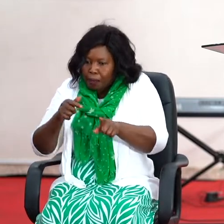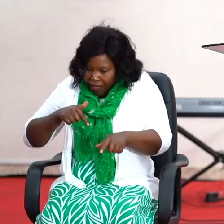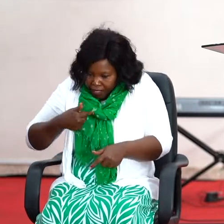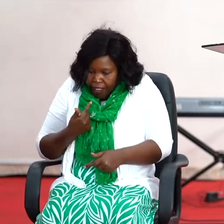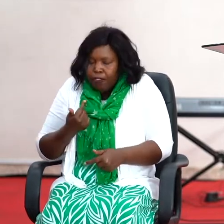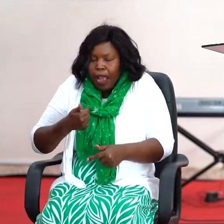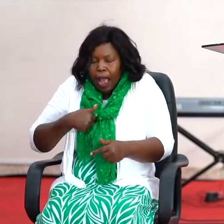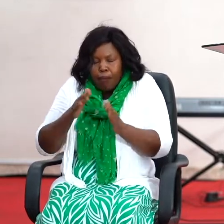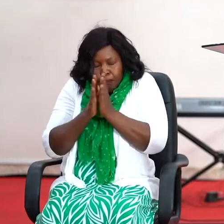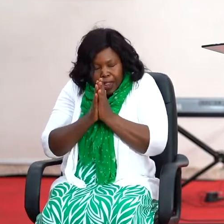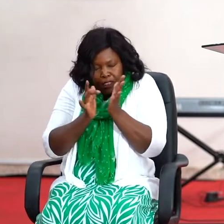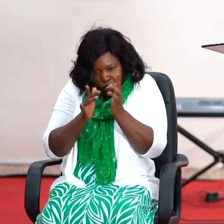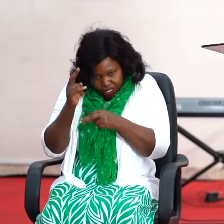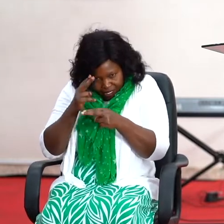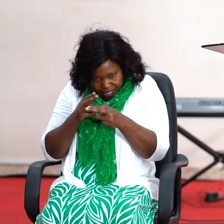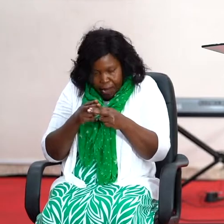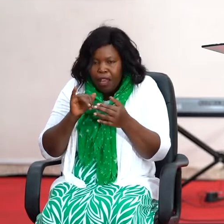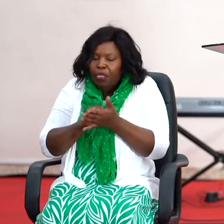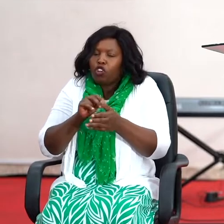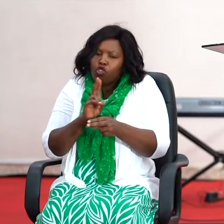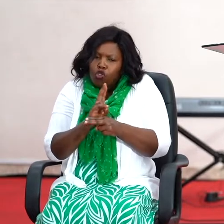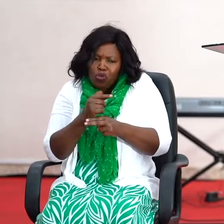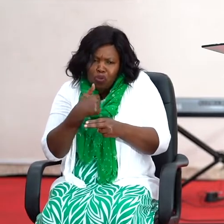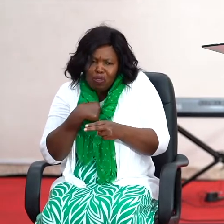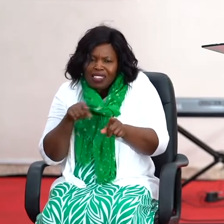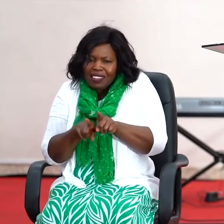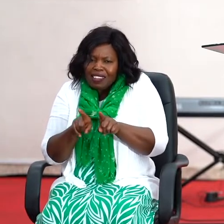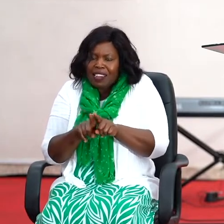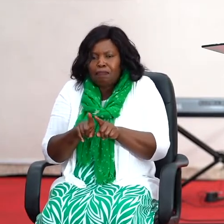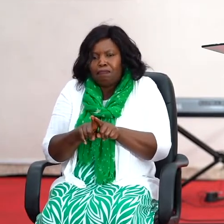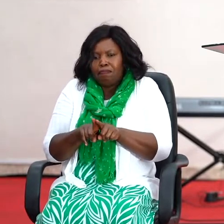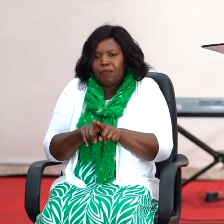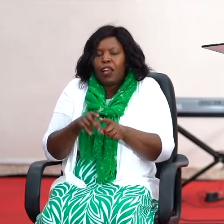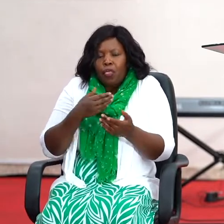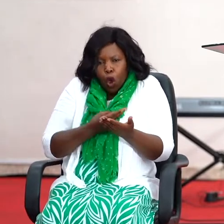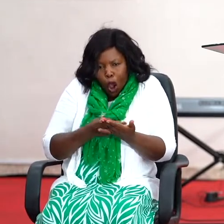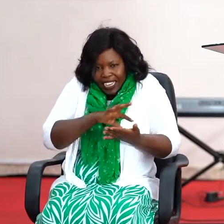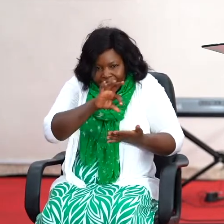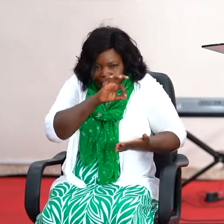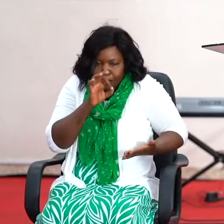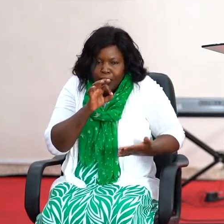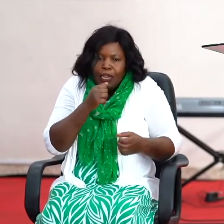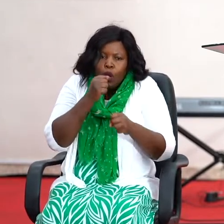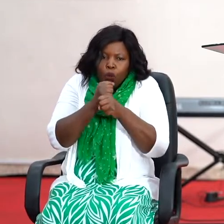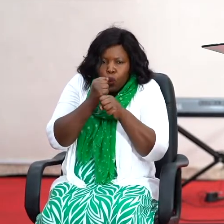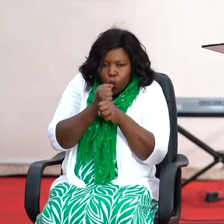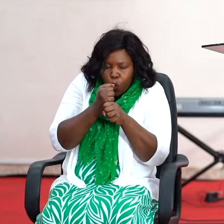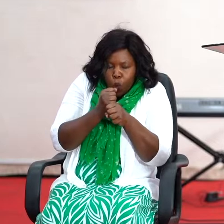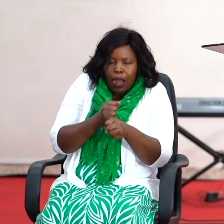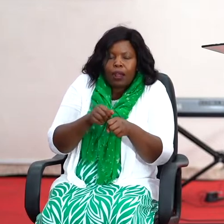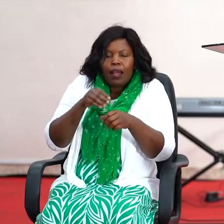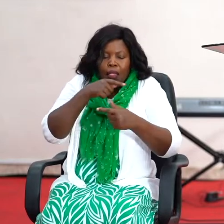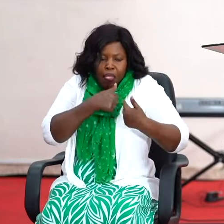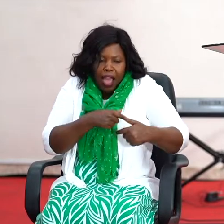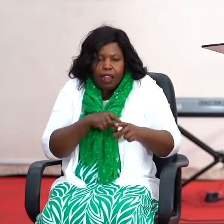I ask you in Jesus' name that you may use me as a vessel, that the Holy Spirit will minister to the hearts of your